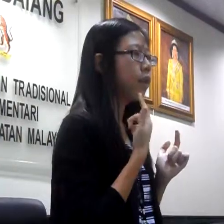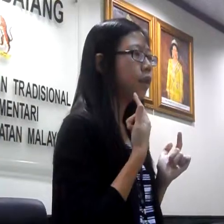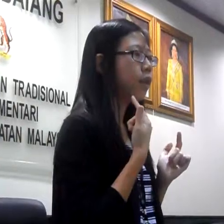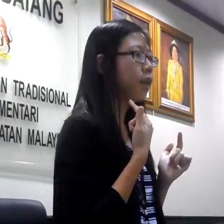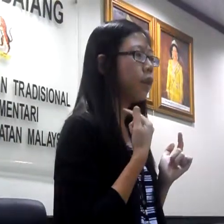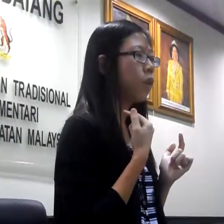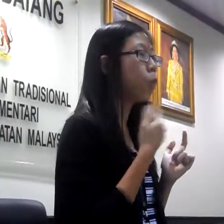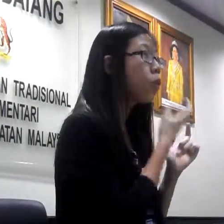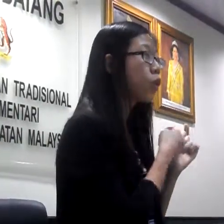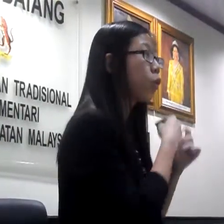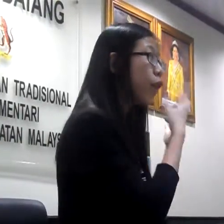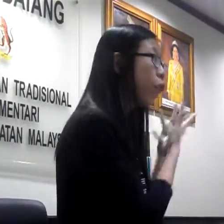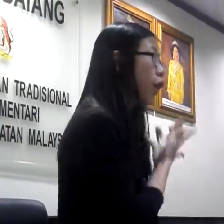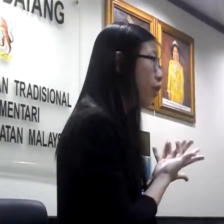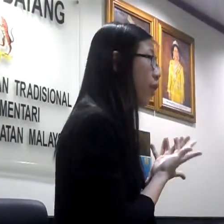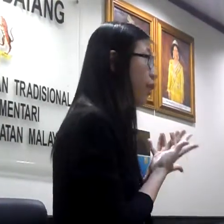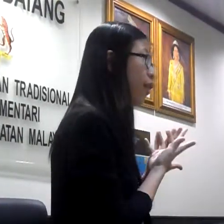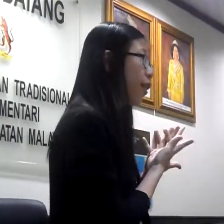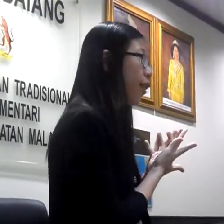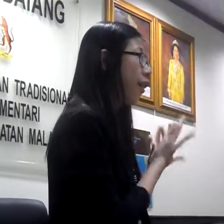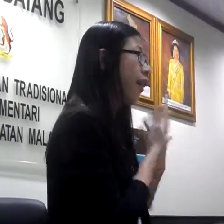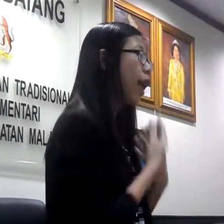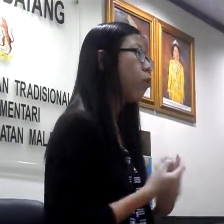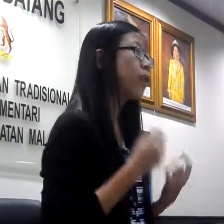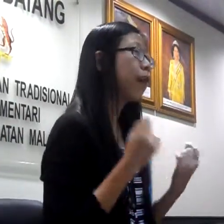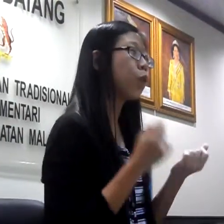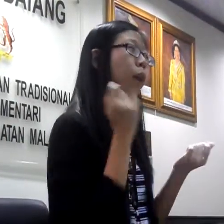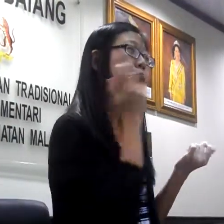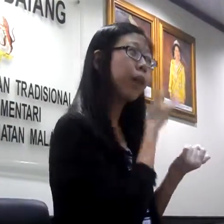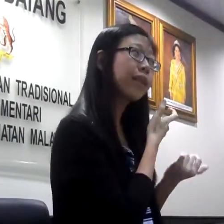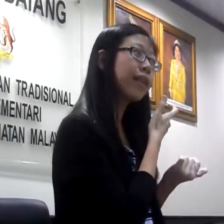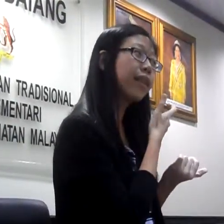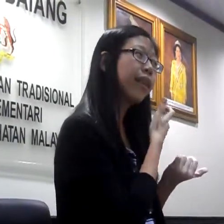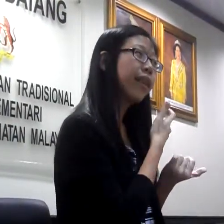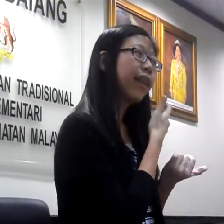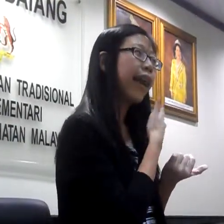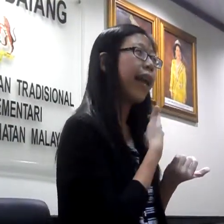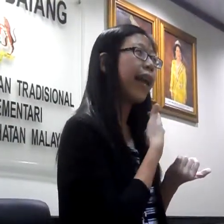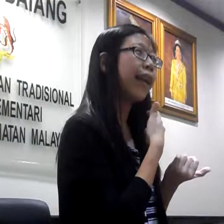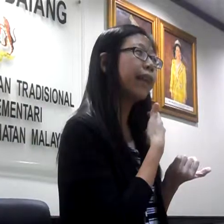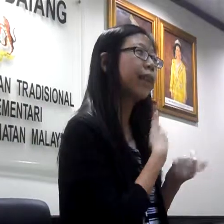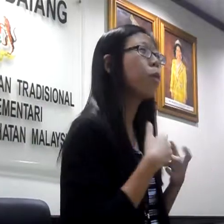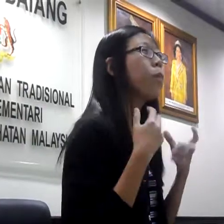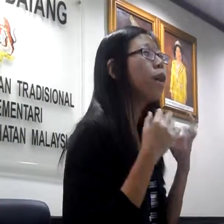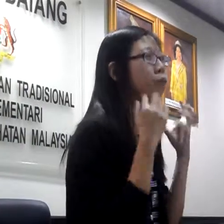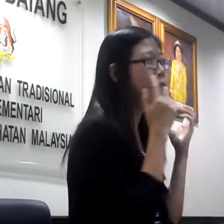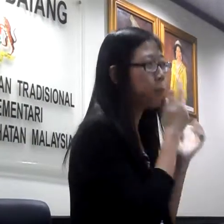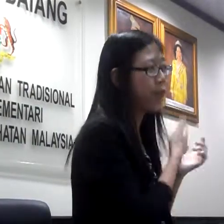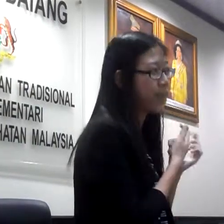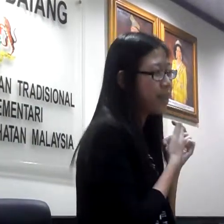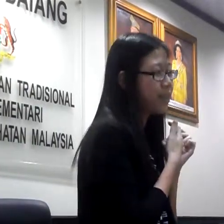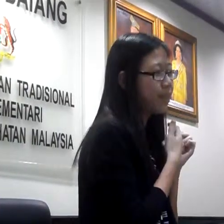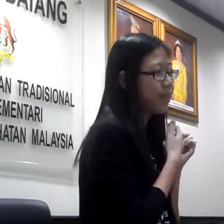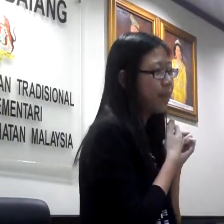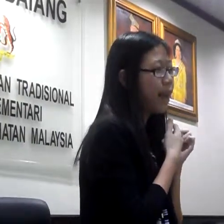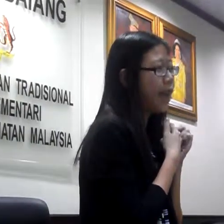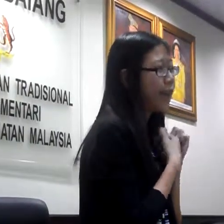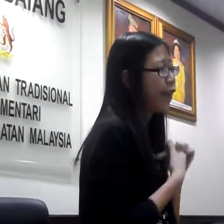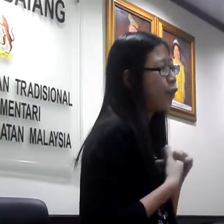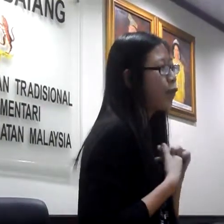the wounds to heal first. Then I will start to wear the braces, and the moment I'm wearing the braces, I cannot